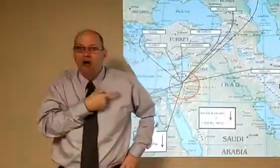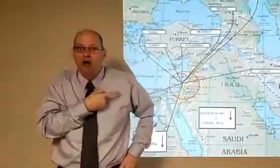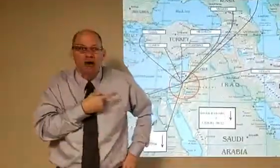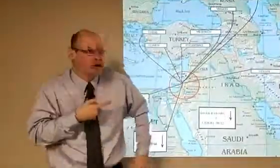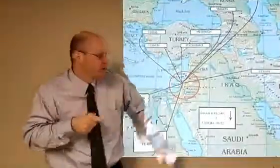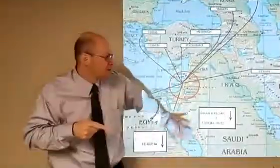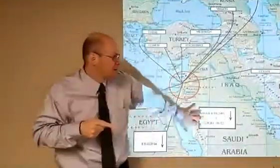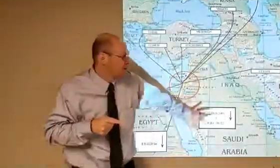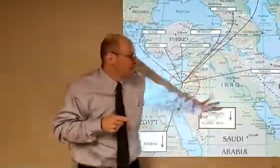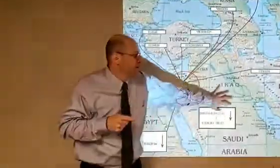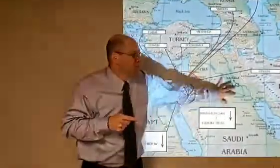And so these